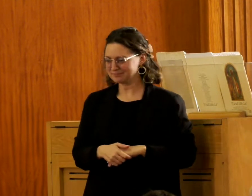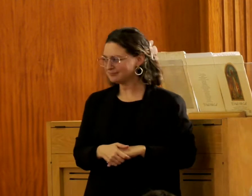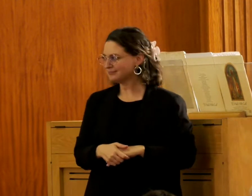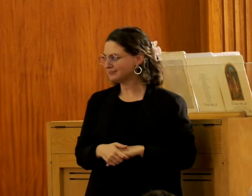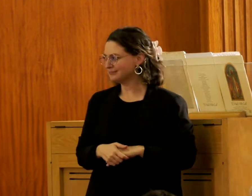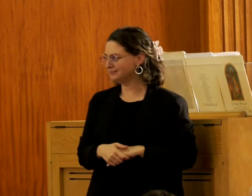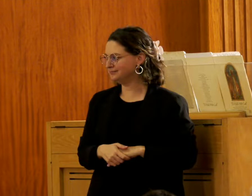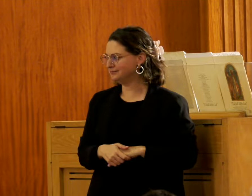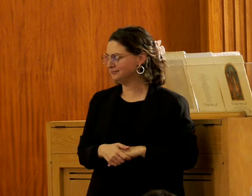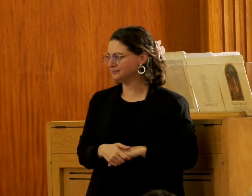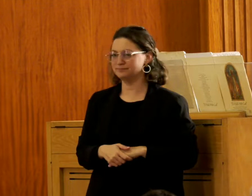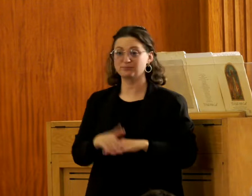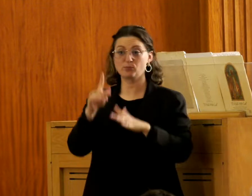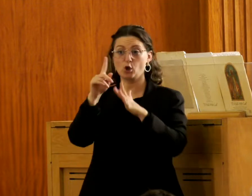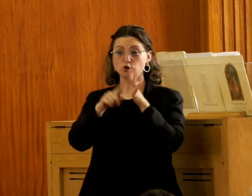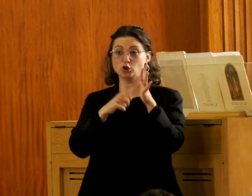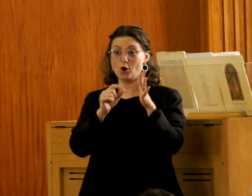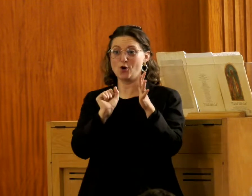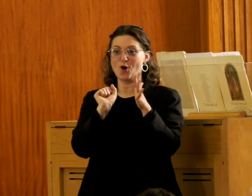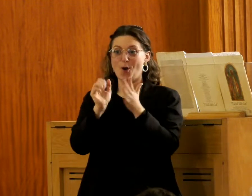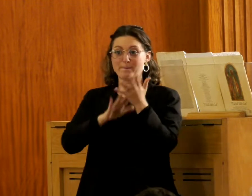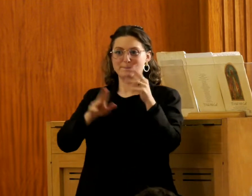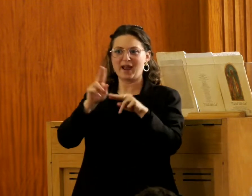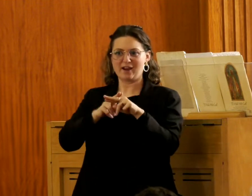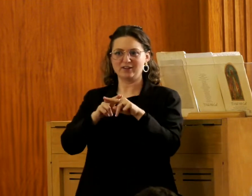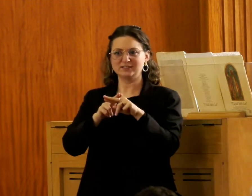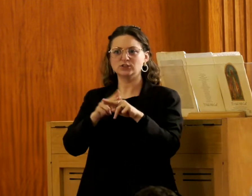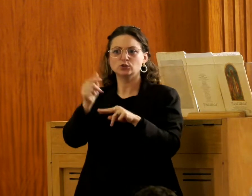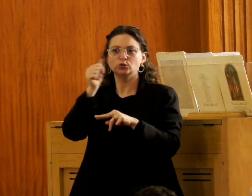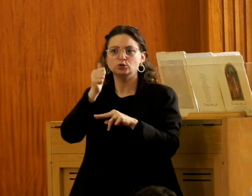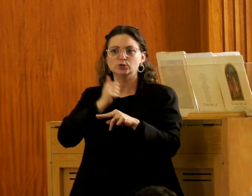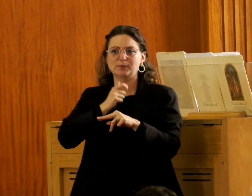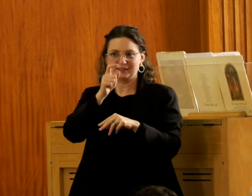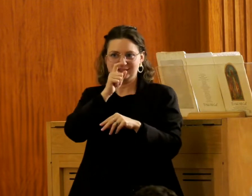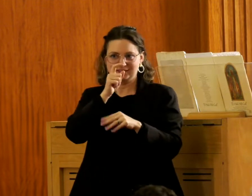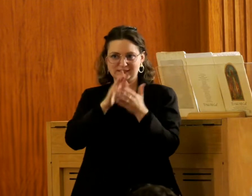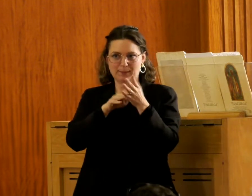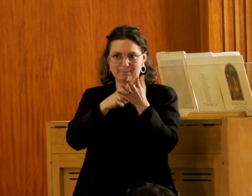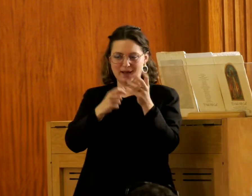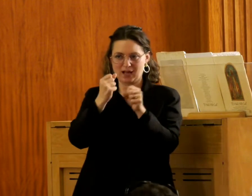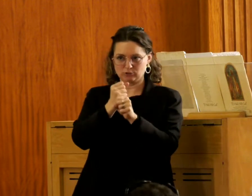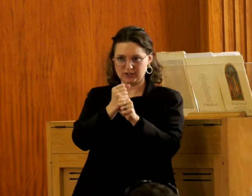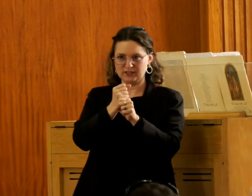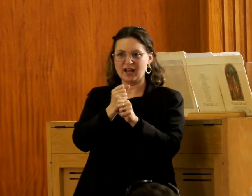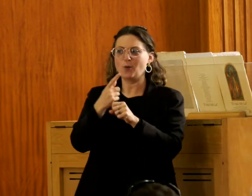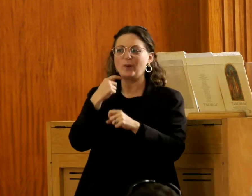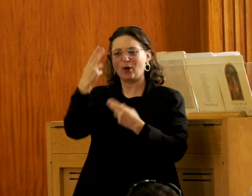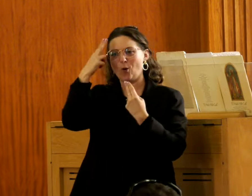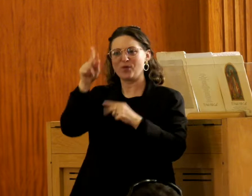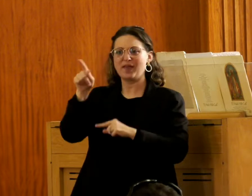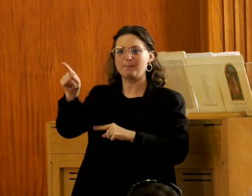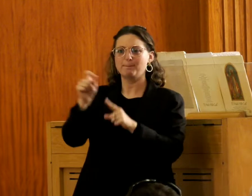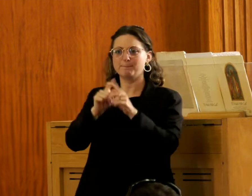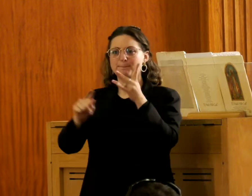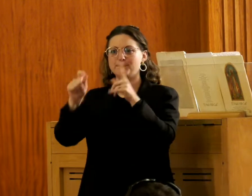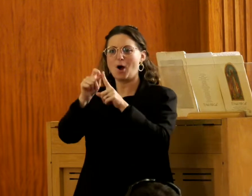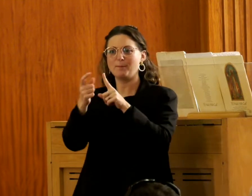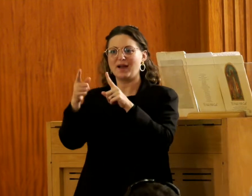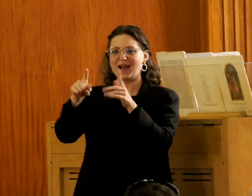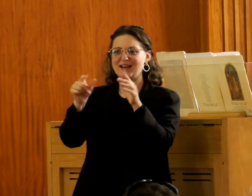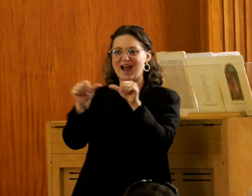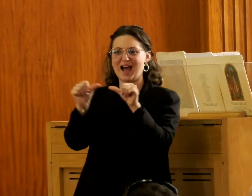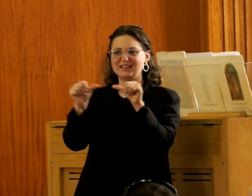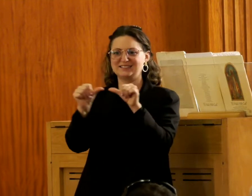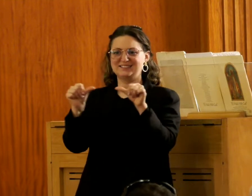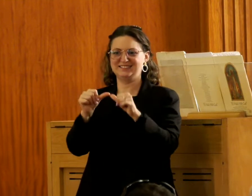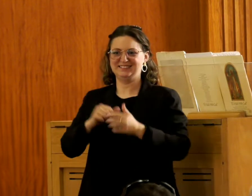Now, Joan's parents were known to my sister Margaret and I as Pop and Auntie, and lived just around the corner